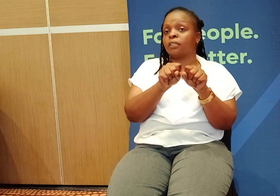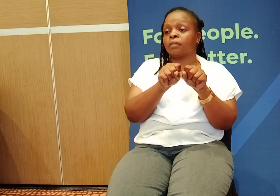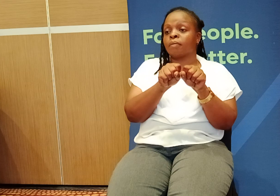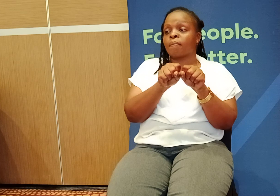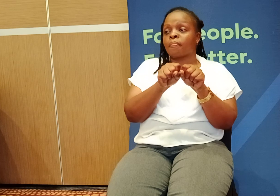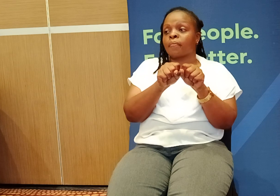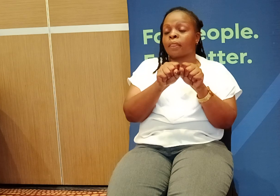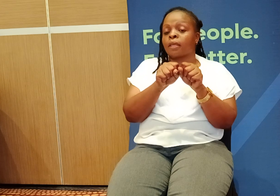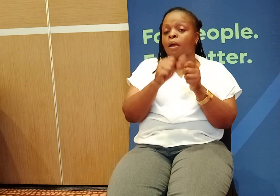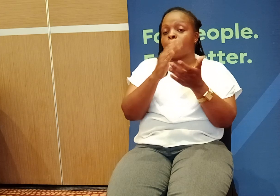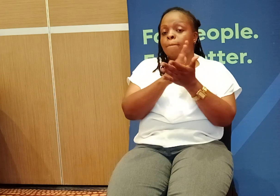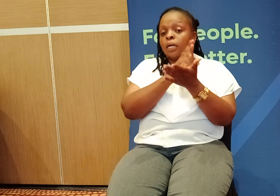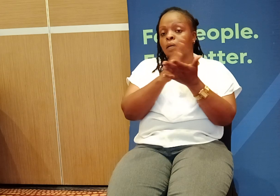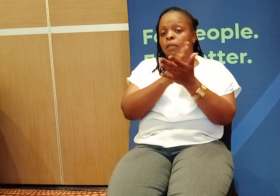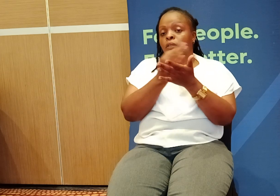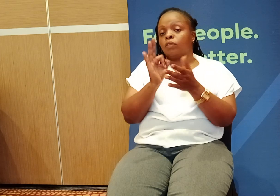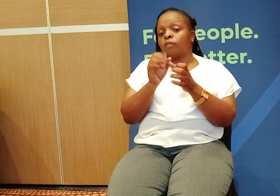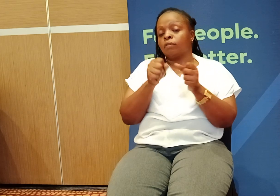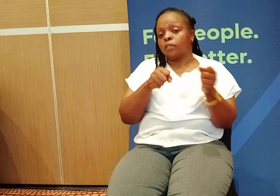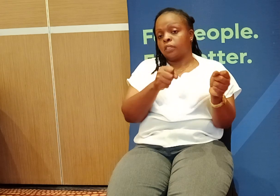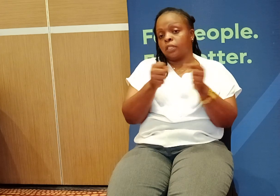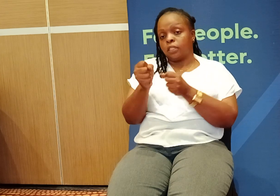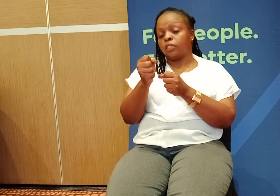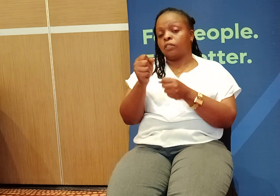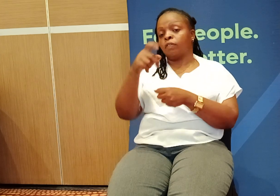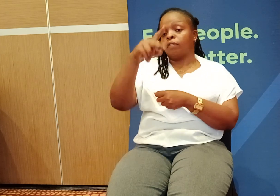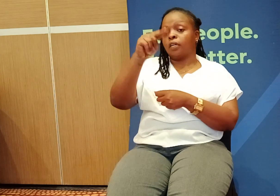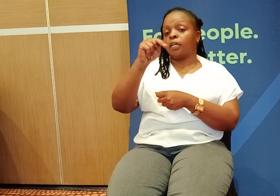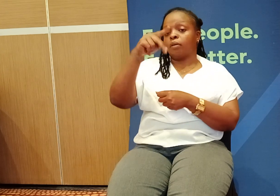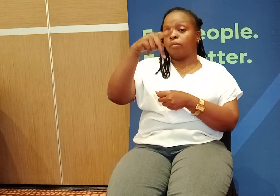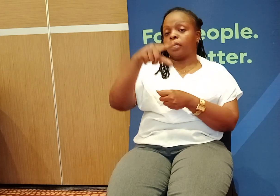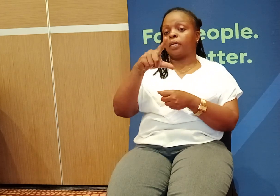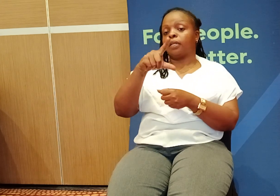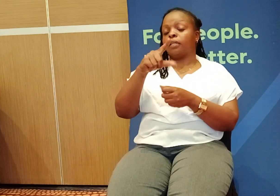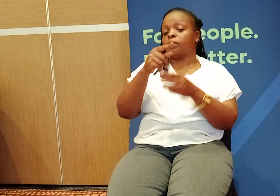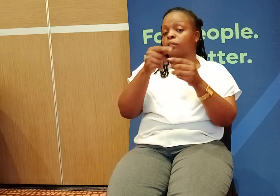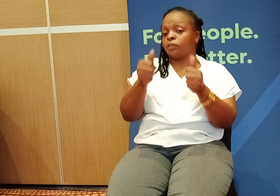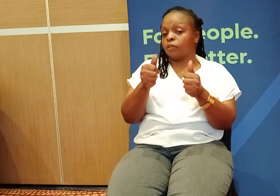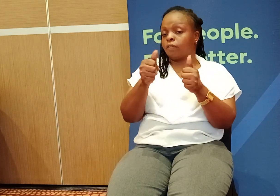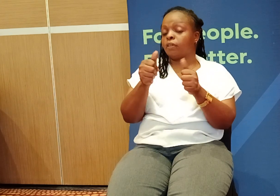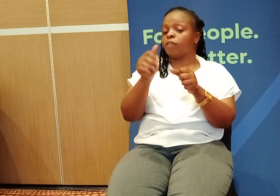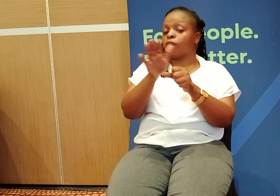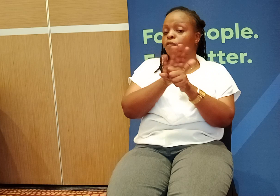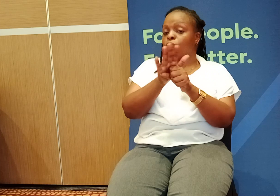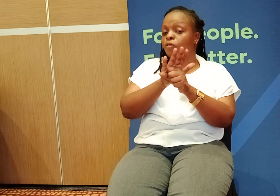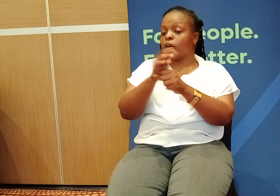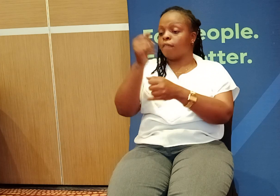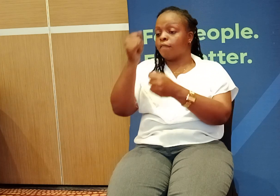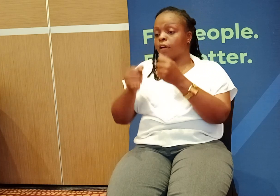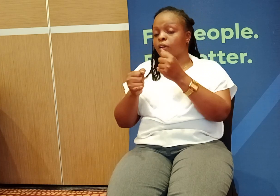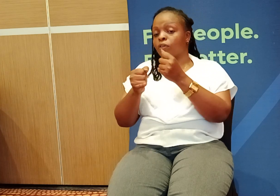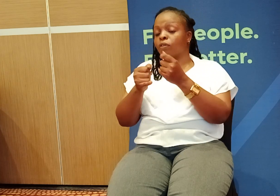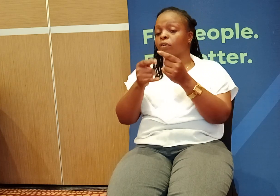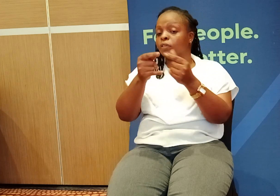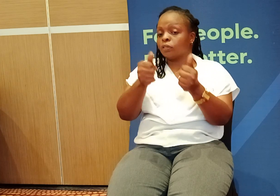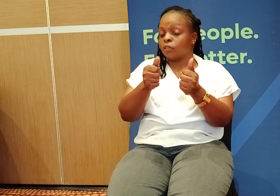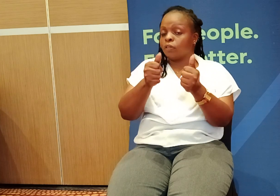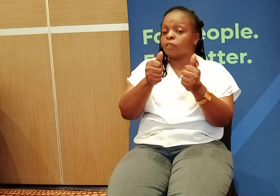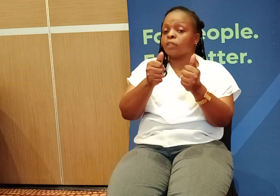the part of the strategy of NPL, addressing the NPL full and final settlements, taking some haircuts,